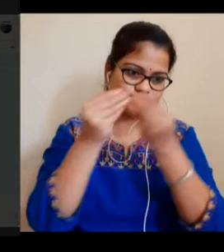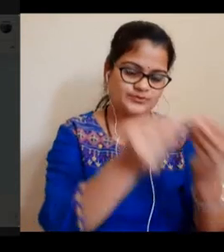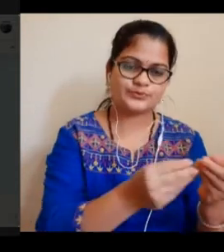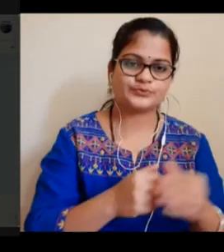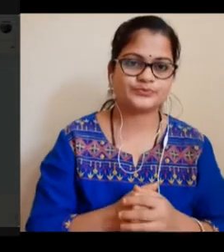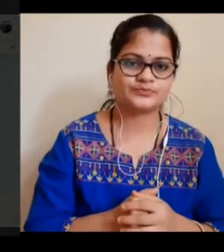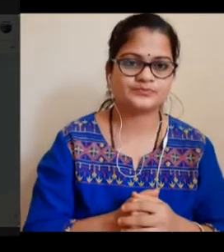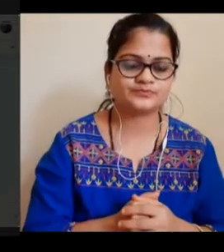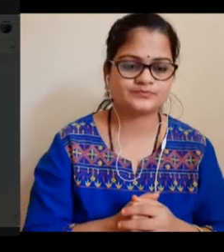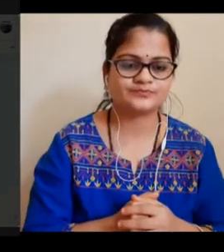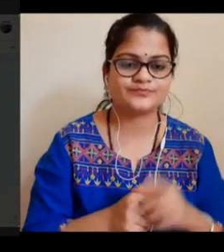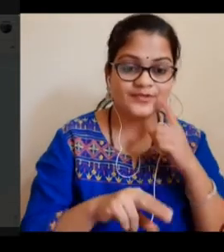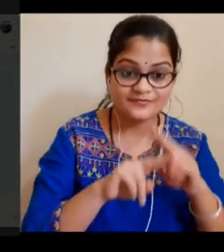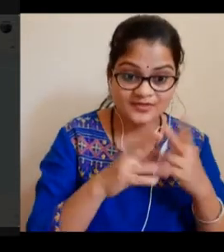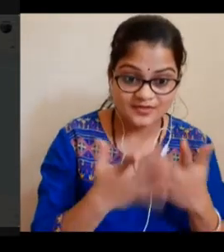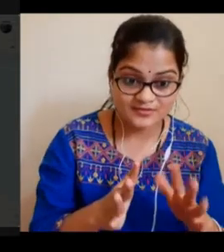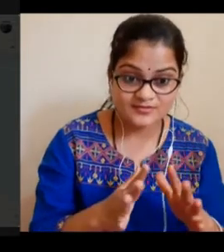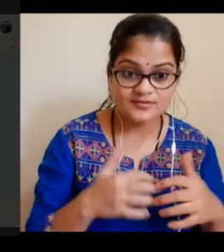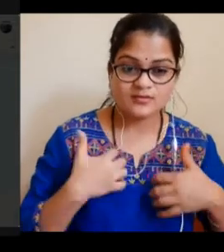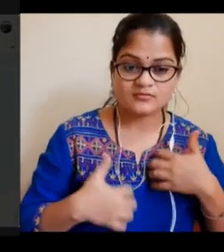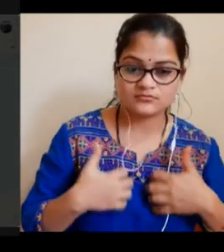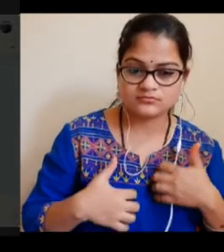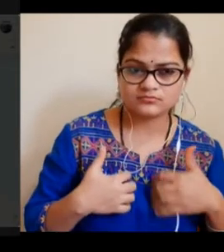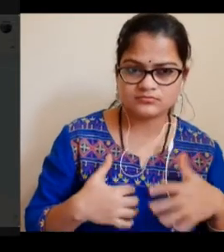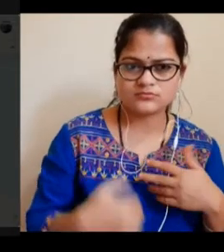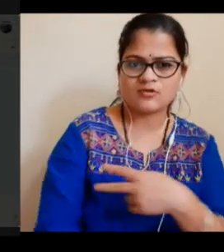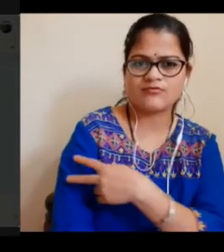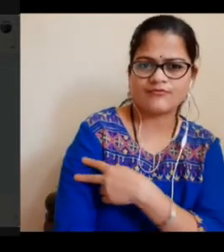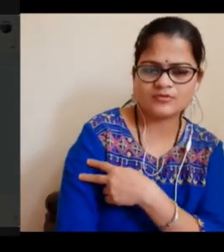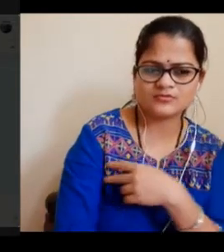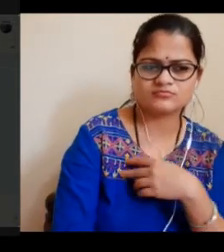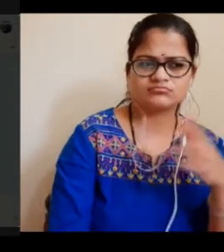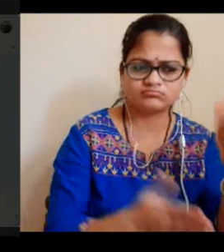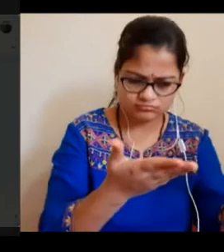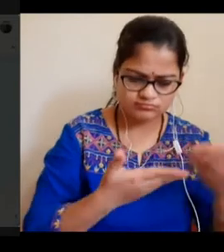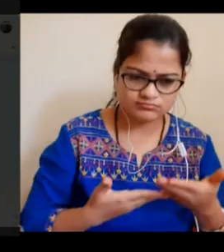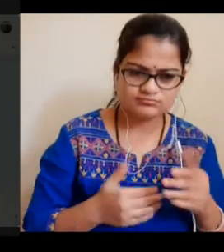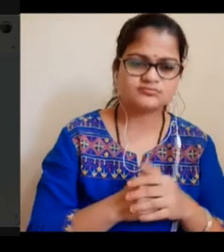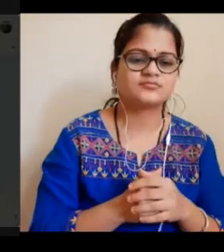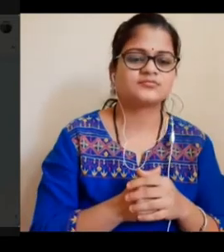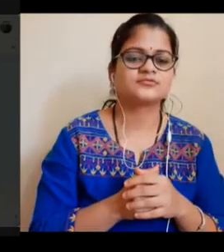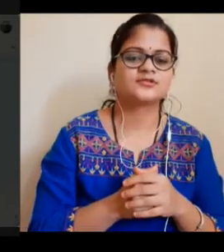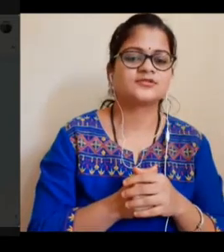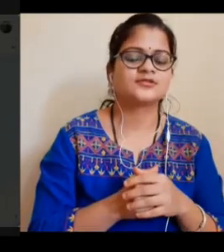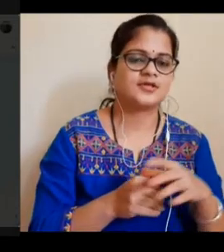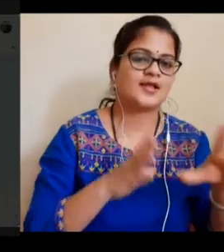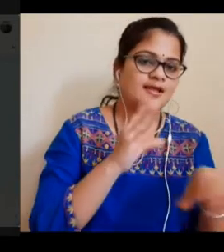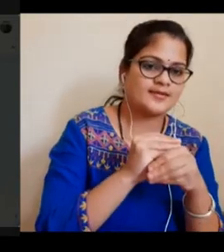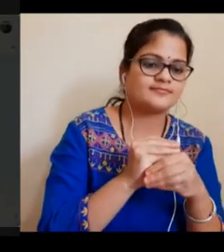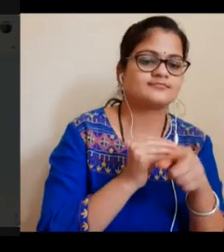Okay. If anyone else wants to volunteer, please unmute and let me know. I will add